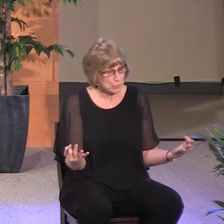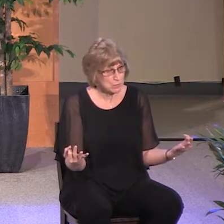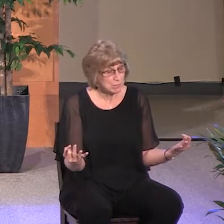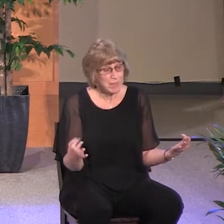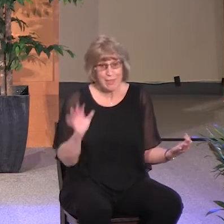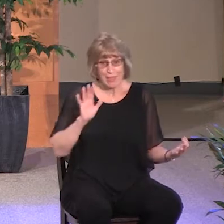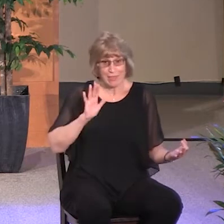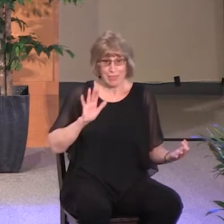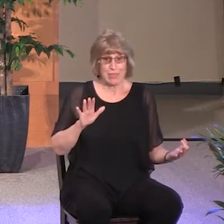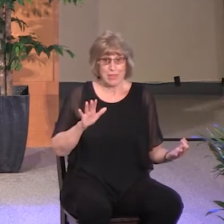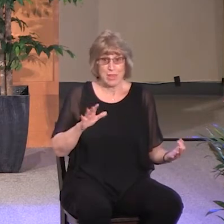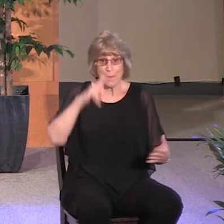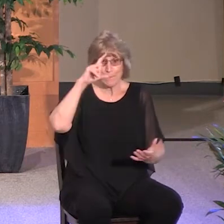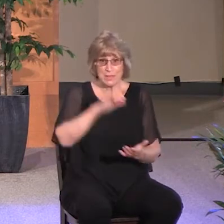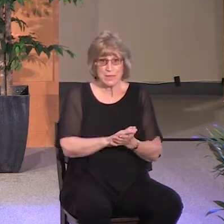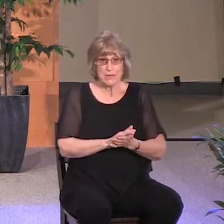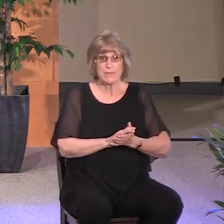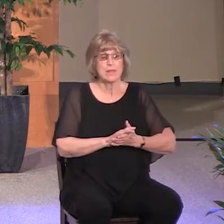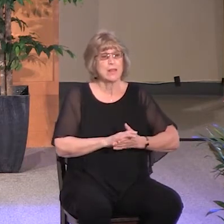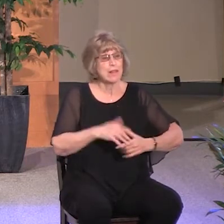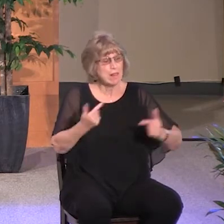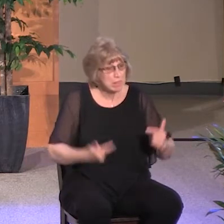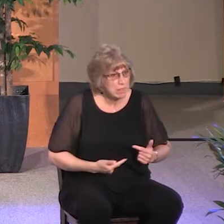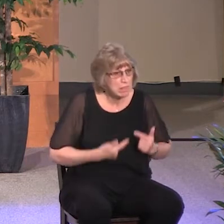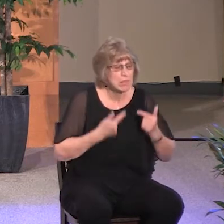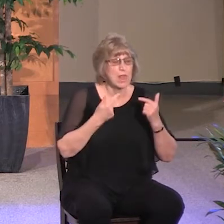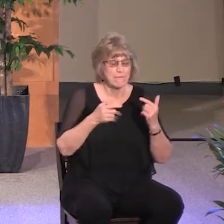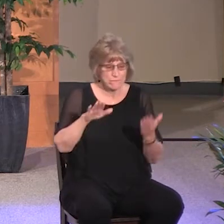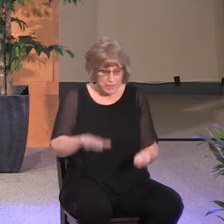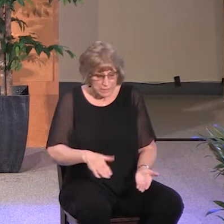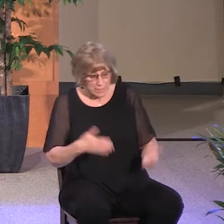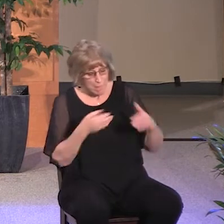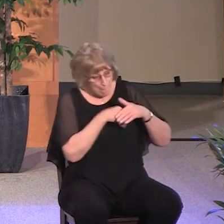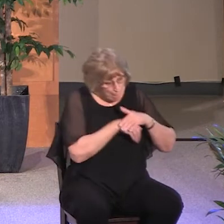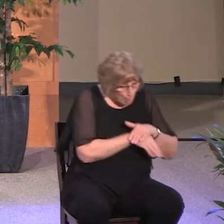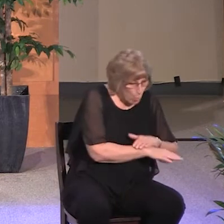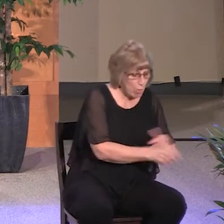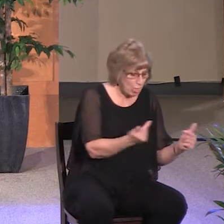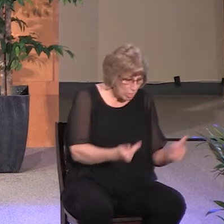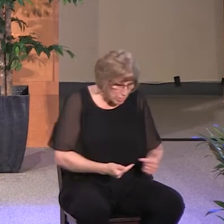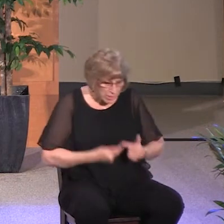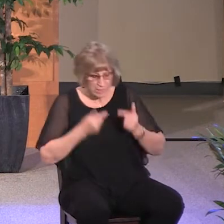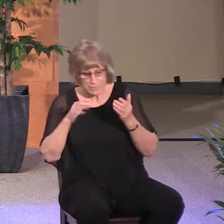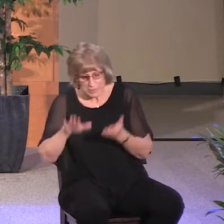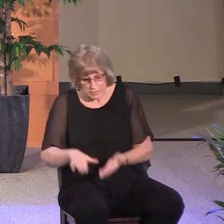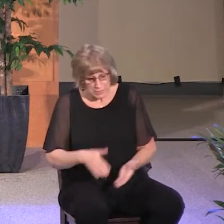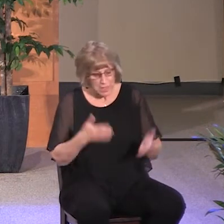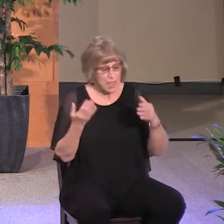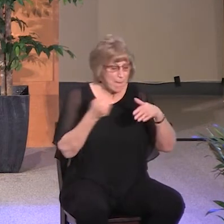that there's this unlimited cycles of life and death, right? So you're born, you live your life, you die, and then you